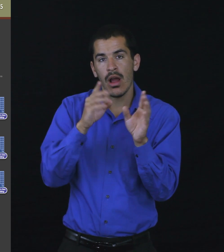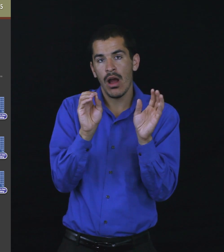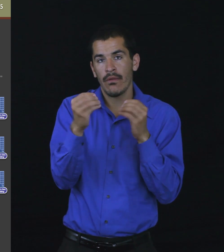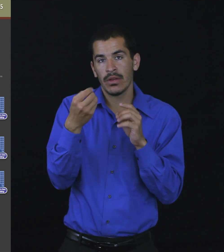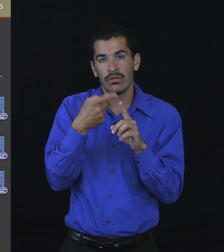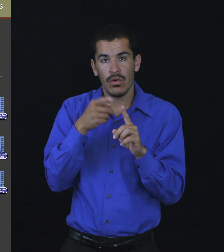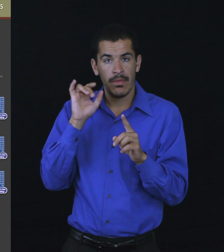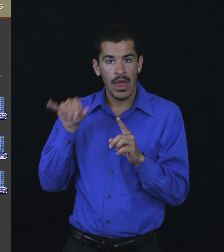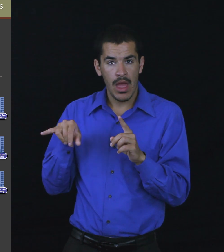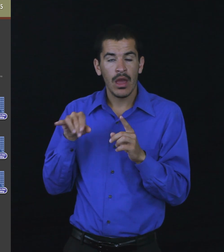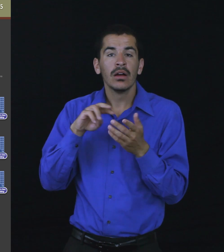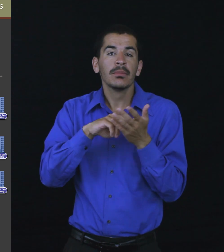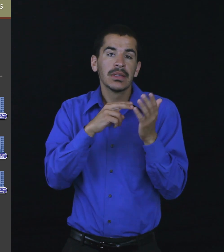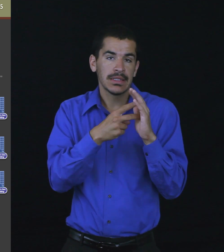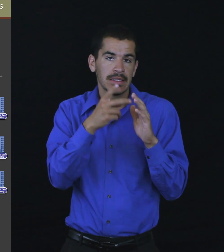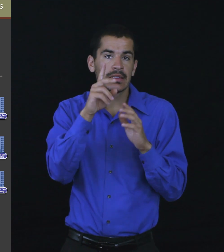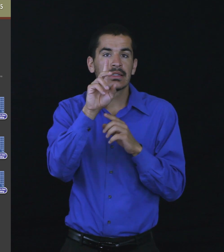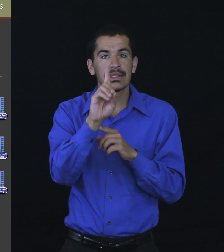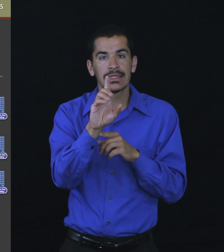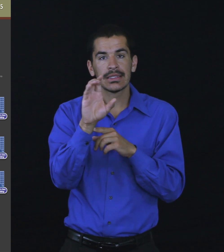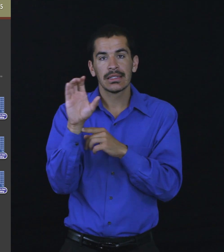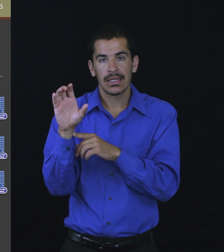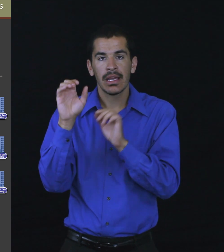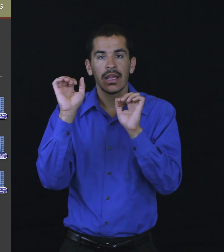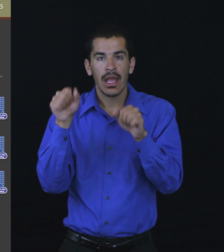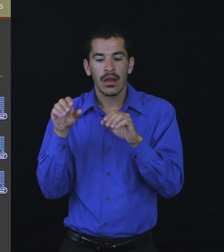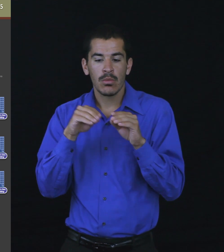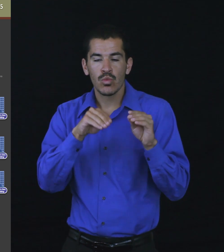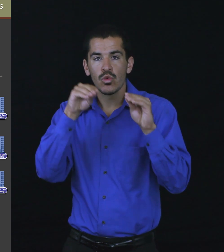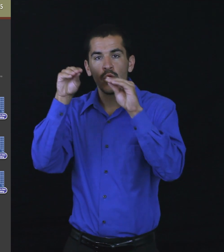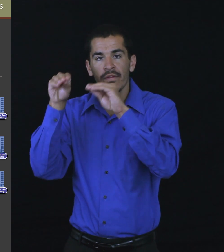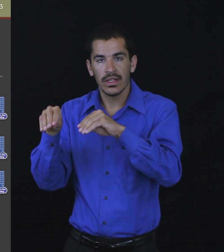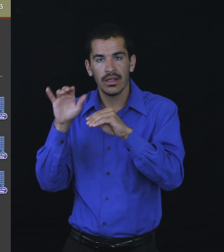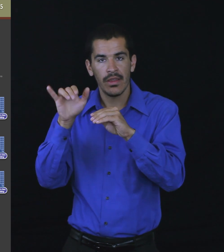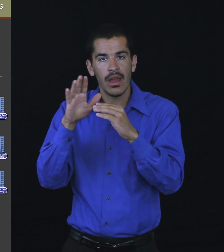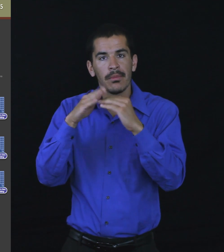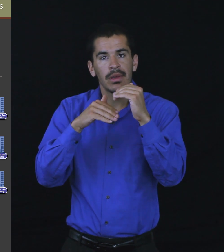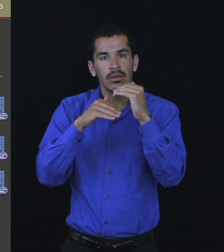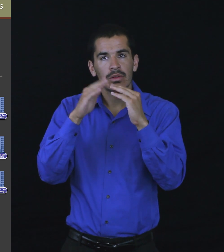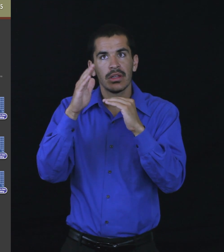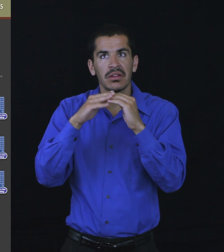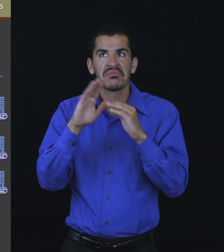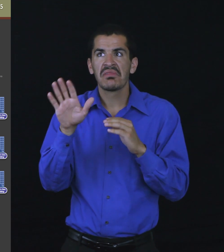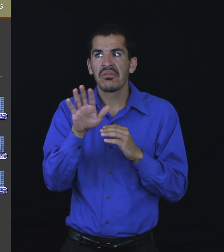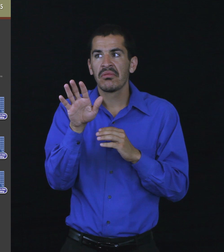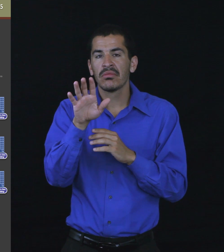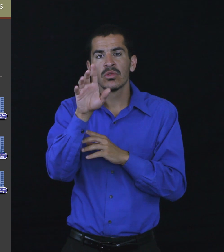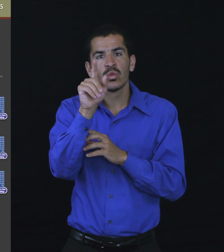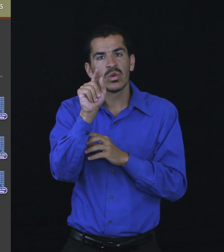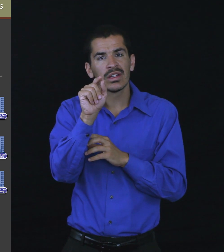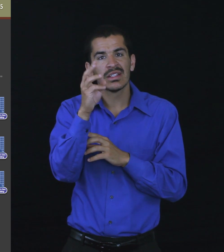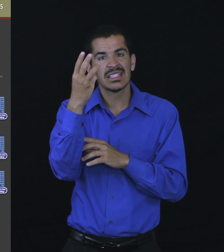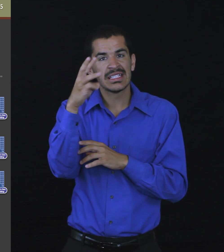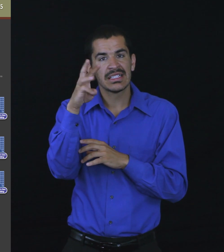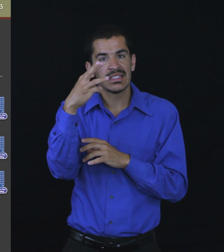DCC would probably be able to move into the facility as early as 2016.